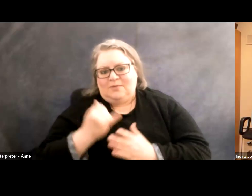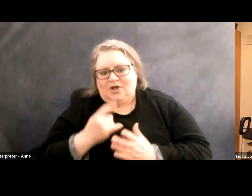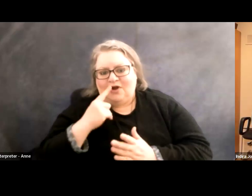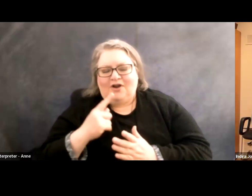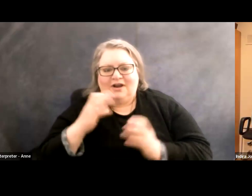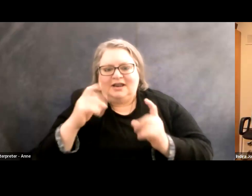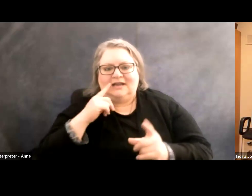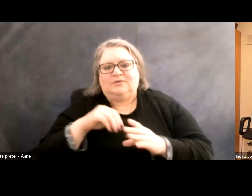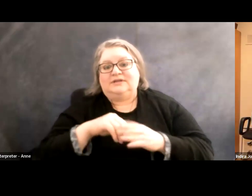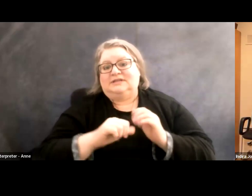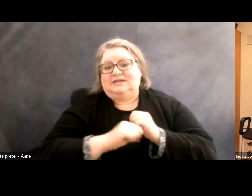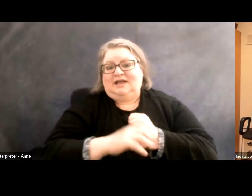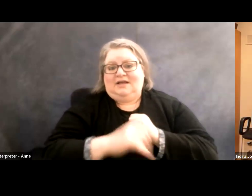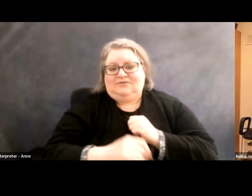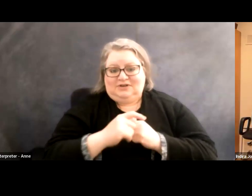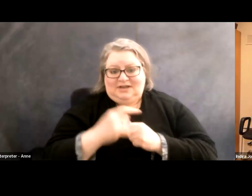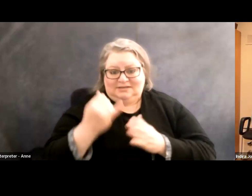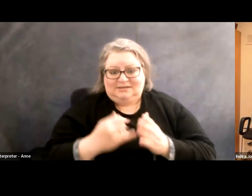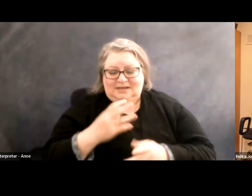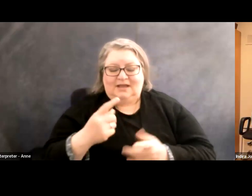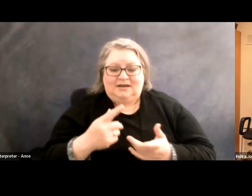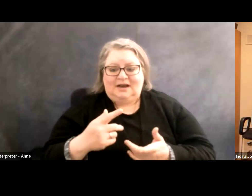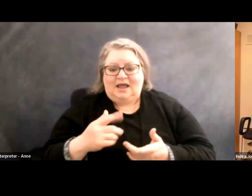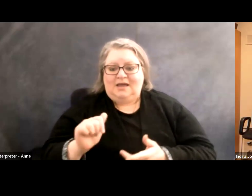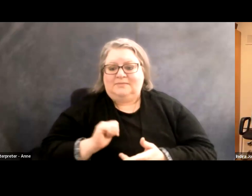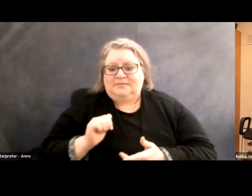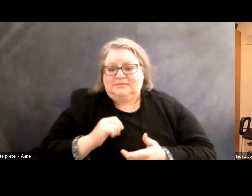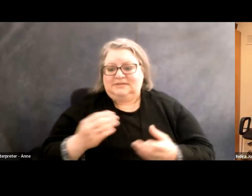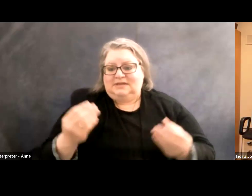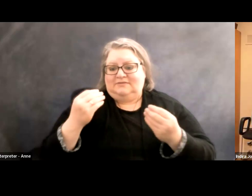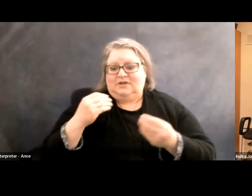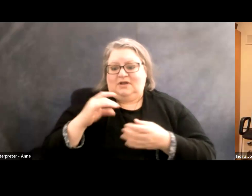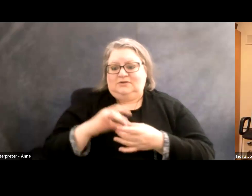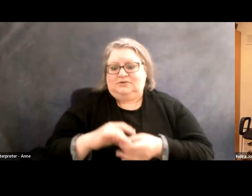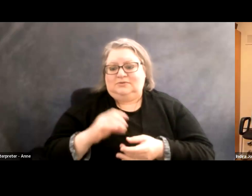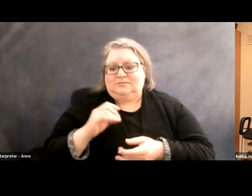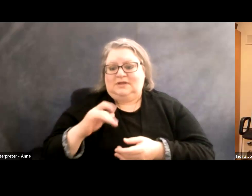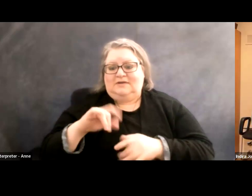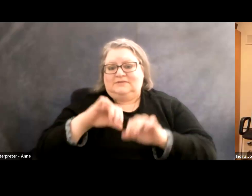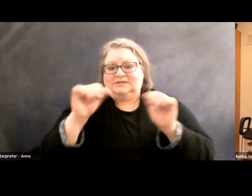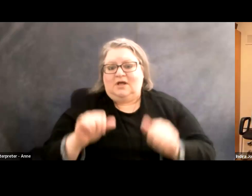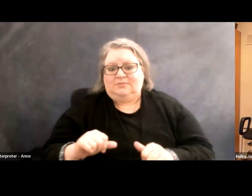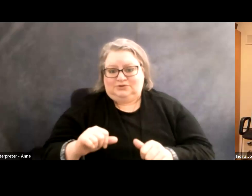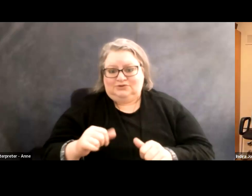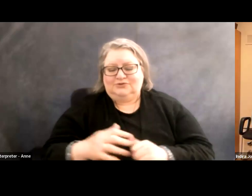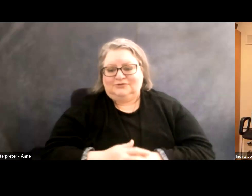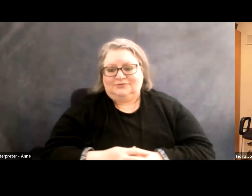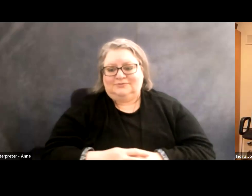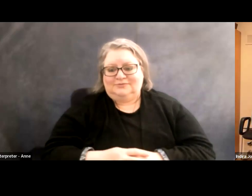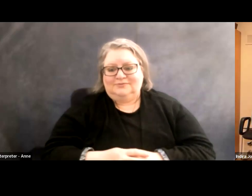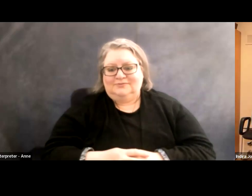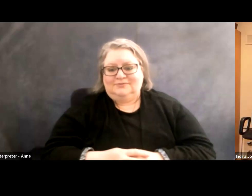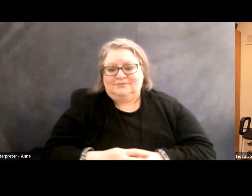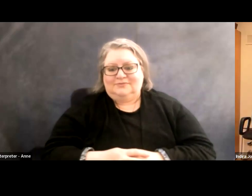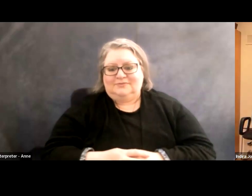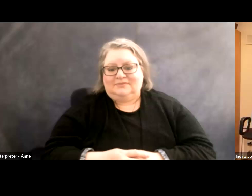was in advertising design. And so I'm pretty much self-taught as far as sculpture goes.